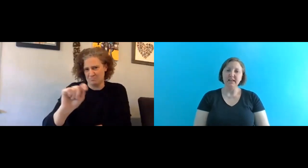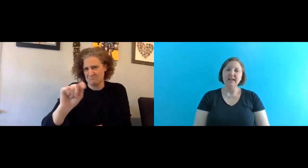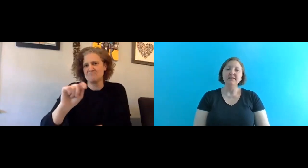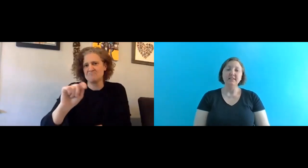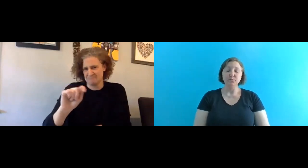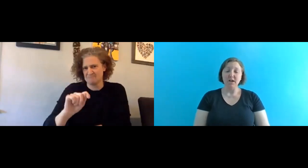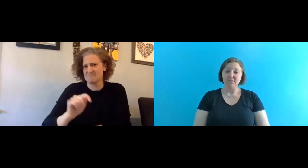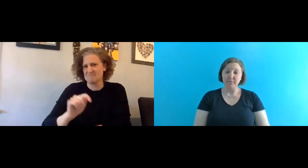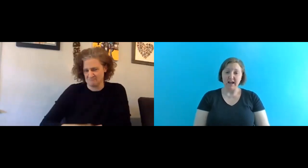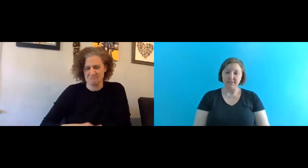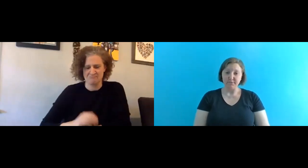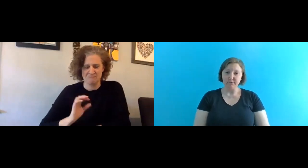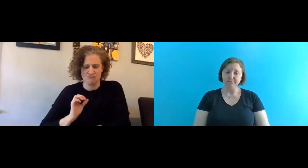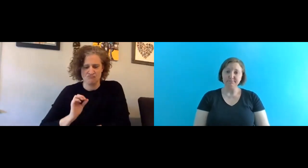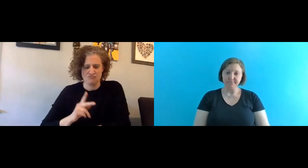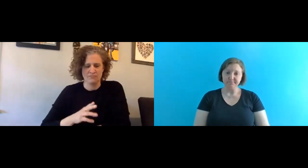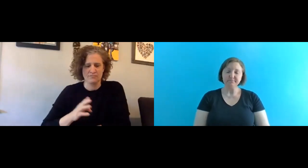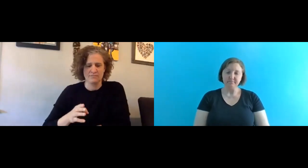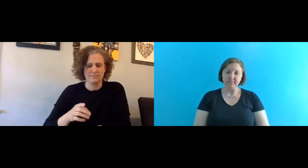Then we'll have a bathroom.